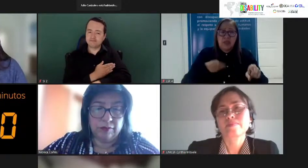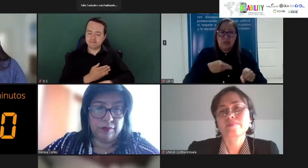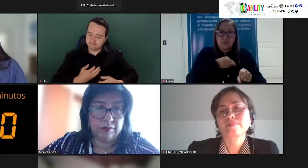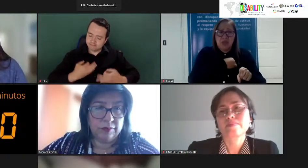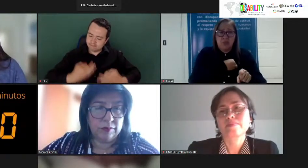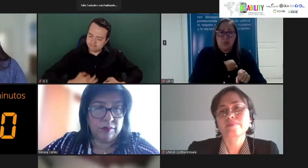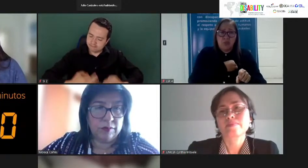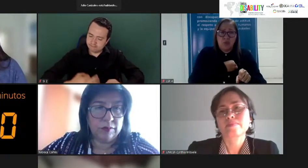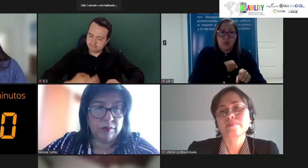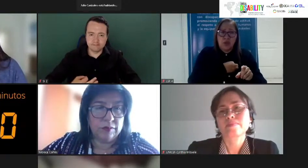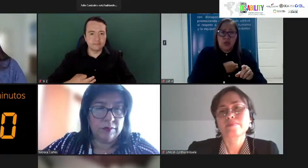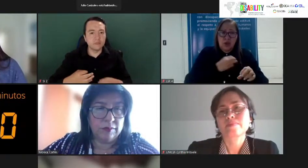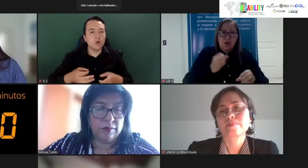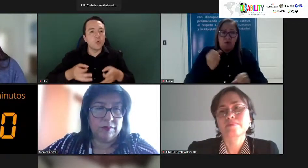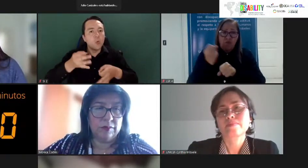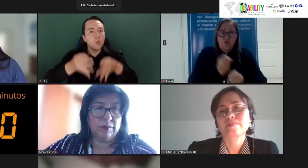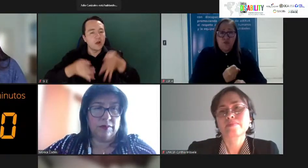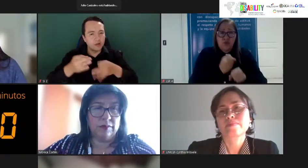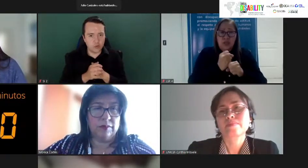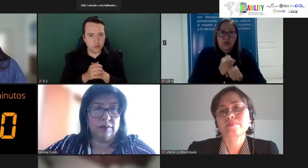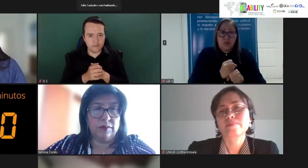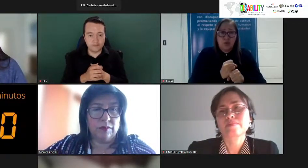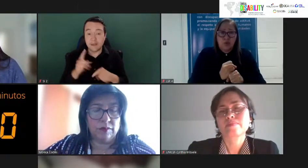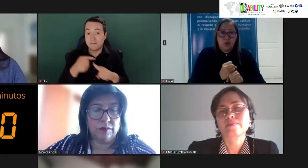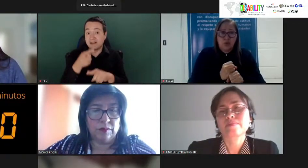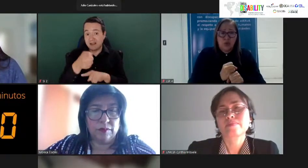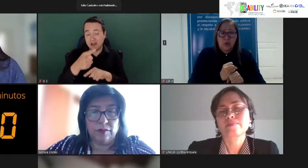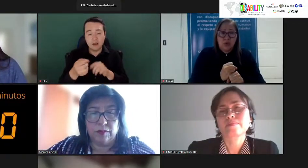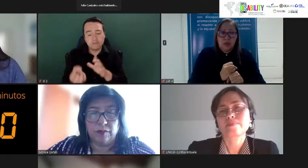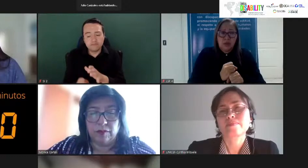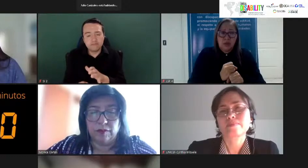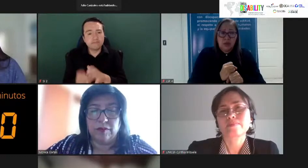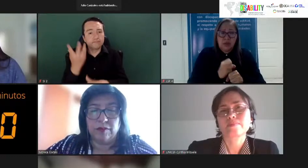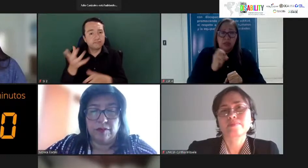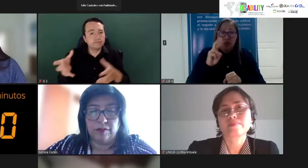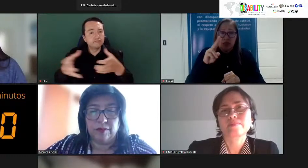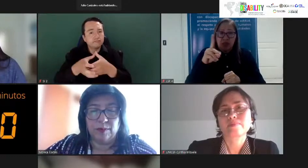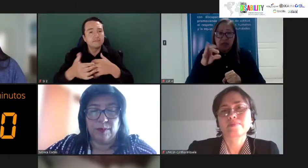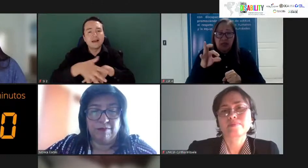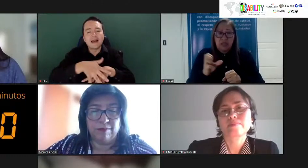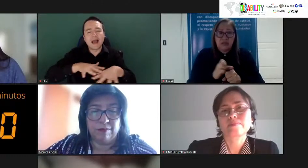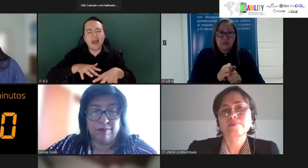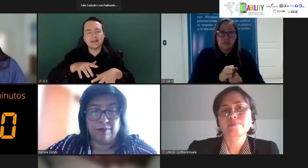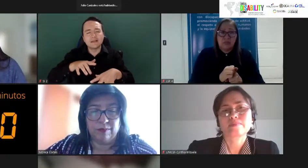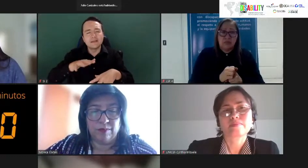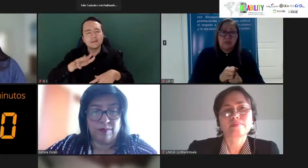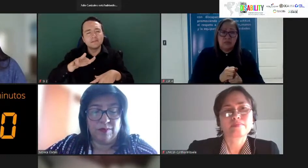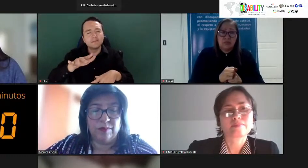also a member a founding member of the